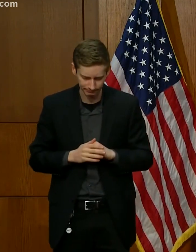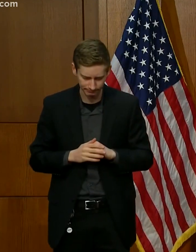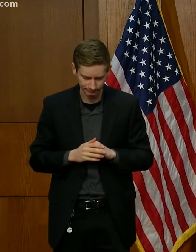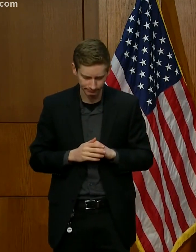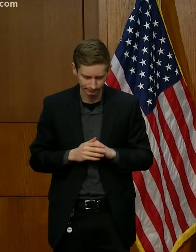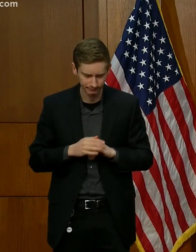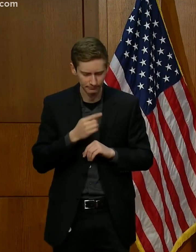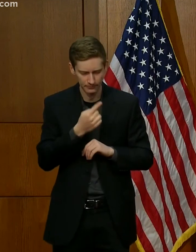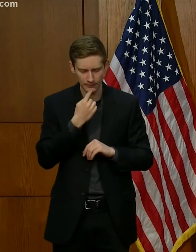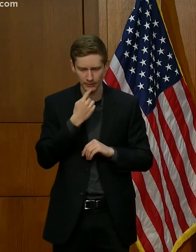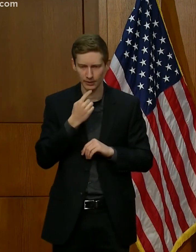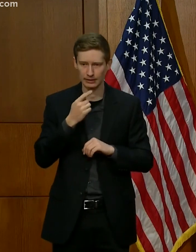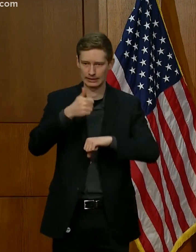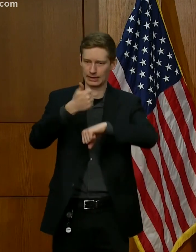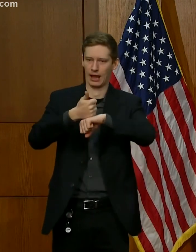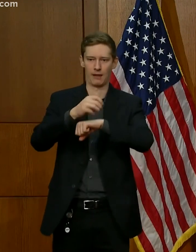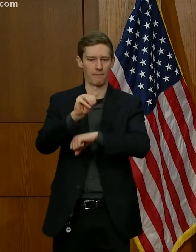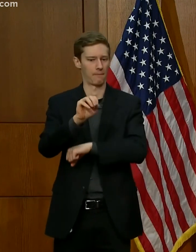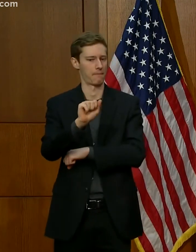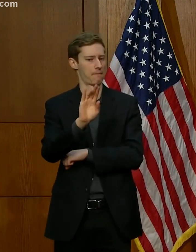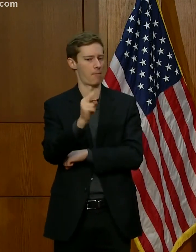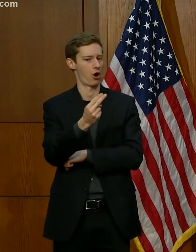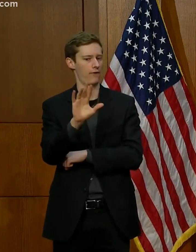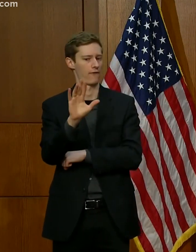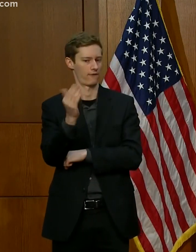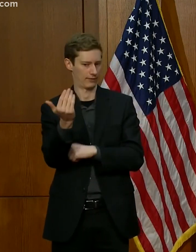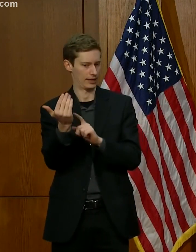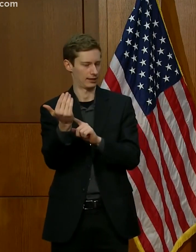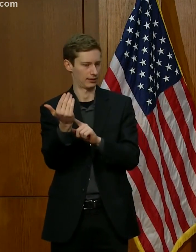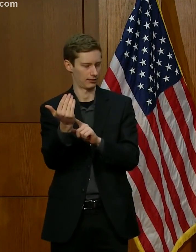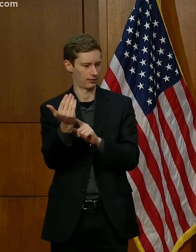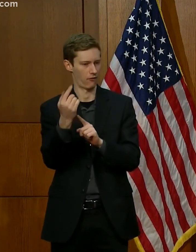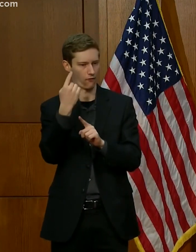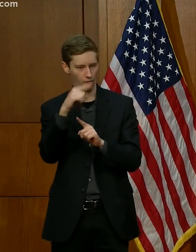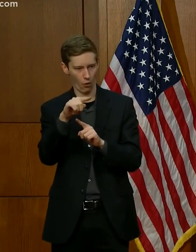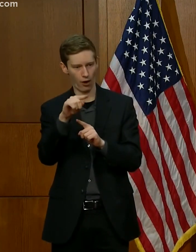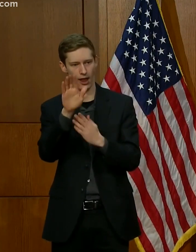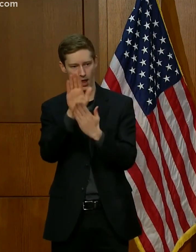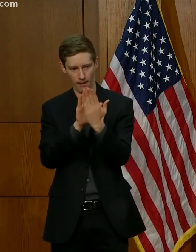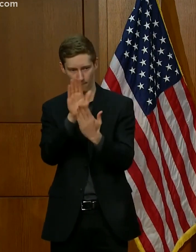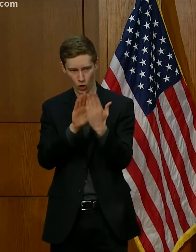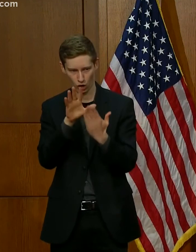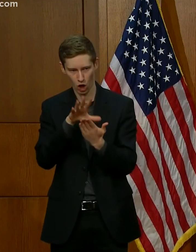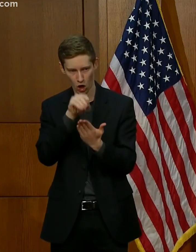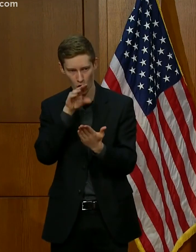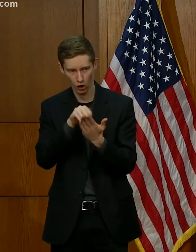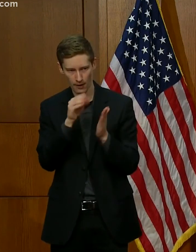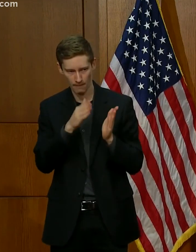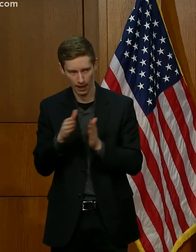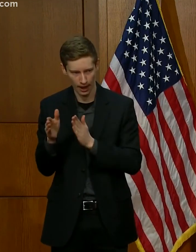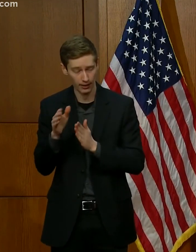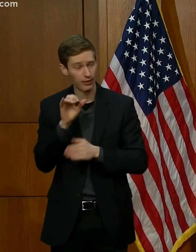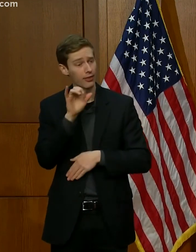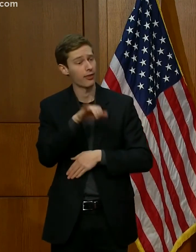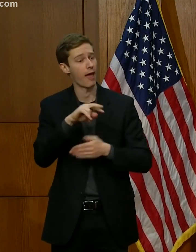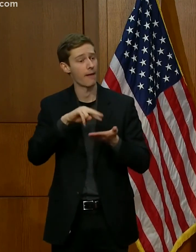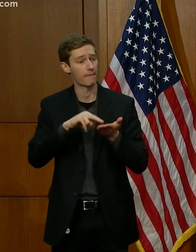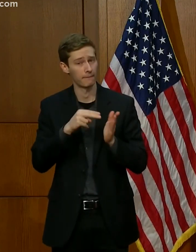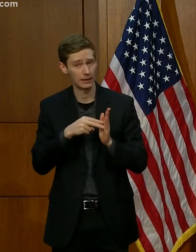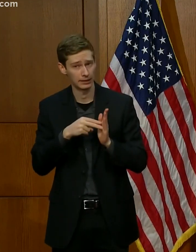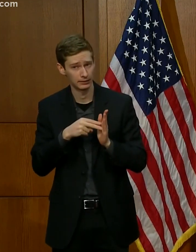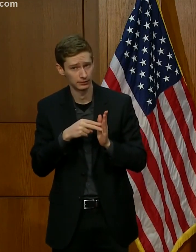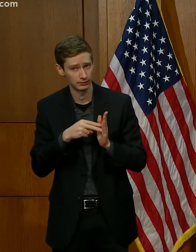of March 15th for the in-person learning plans, is that the day you want the students back in the school? And if